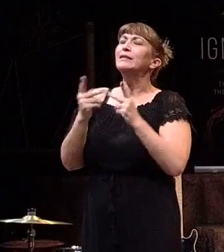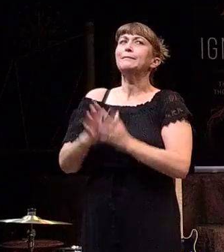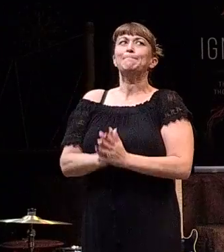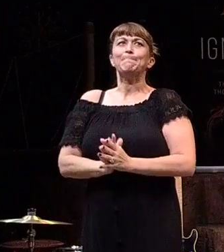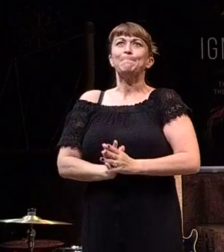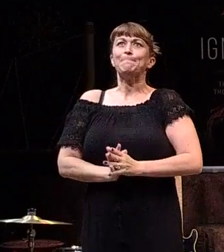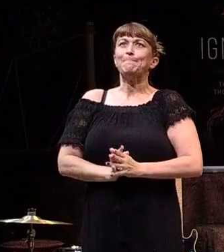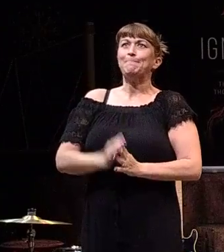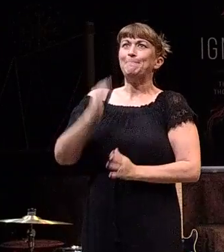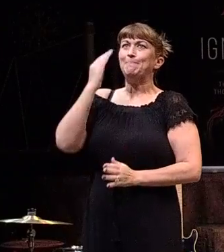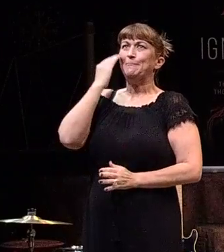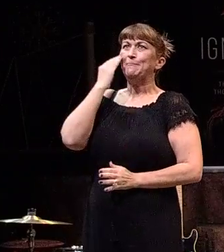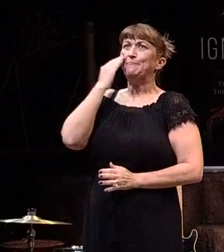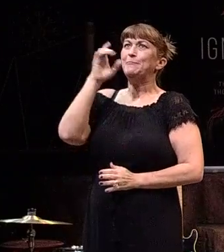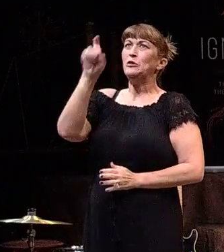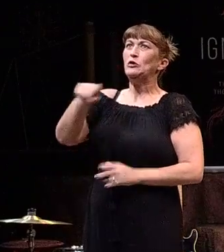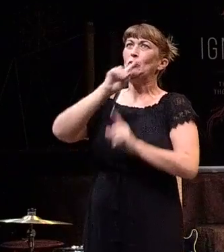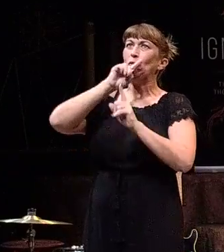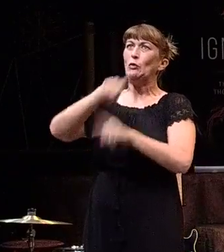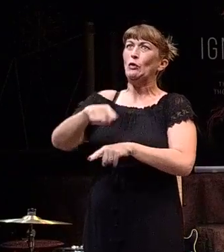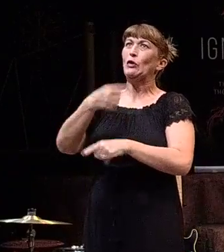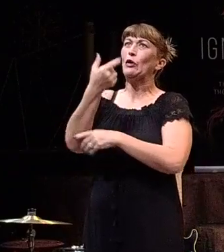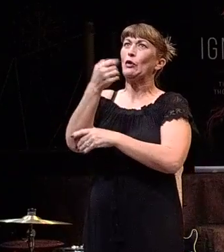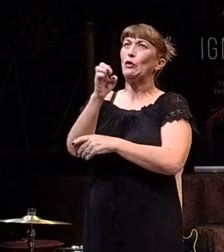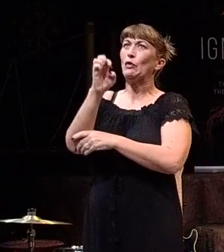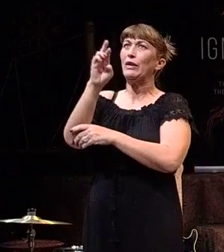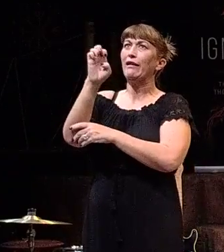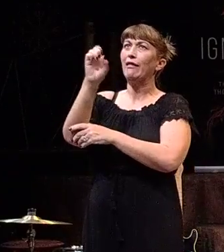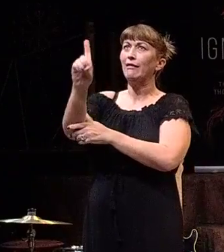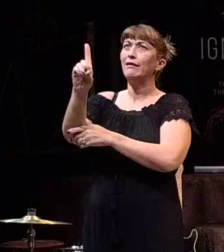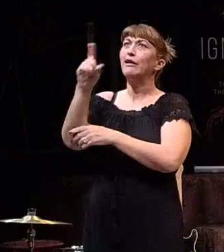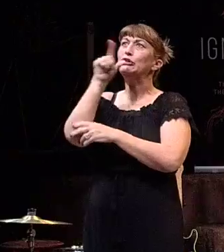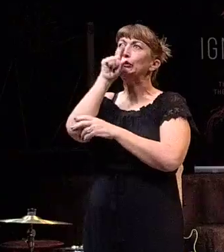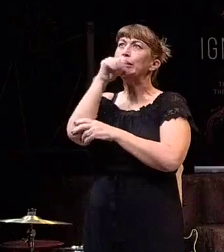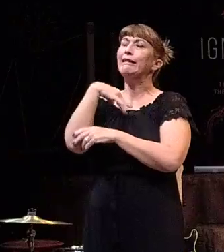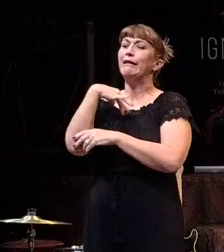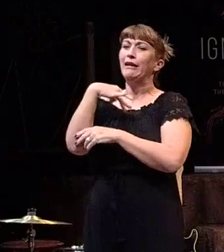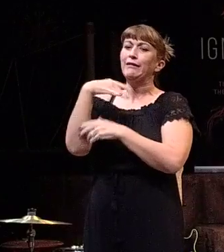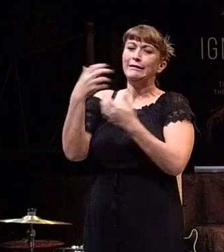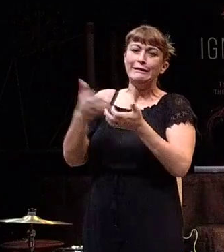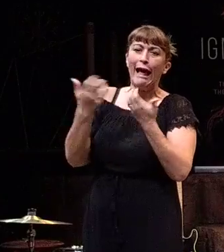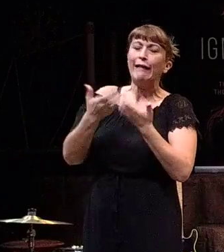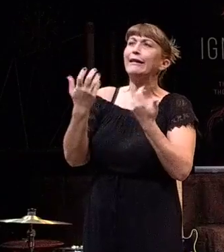I know I should get the grilled chicken. I know I should get the salad. I know I should get water.